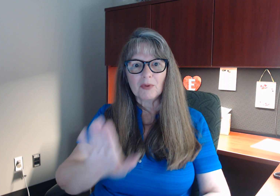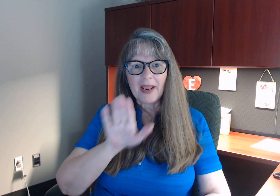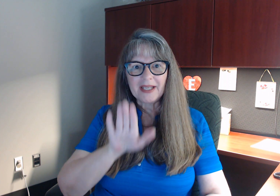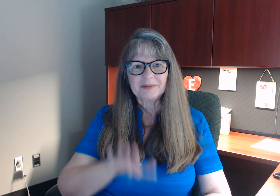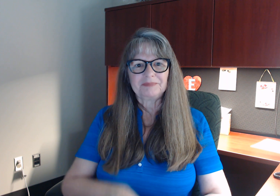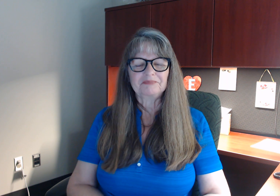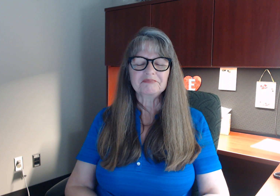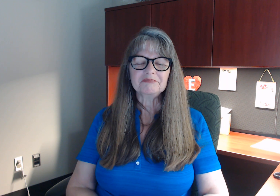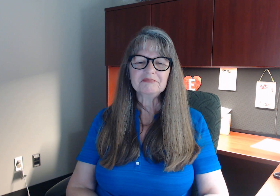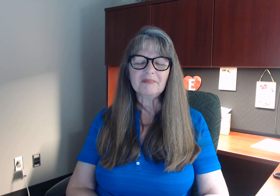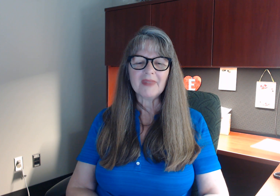brake.